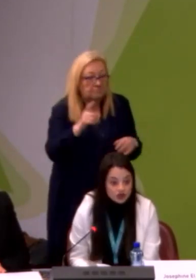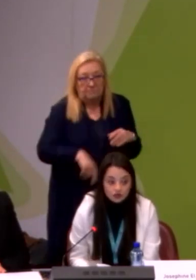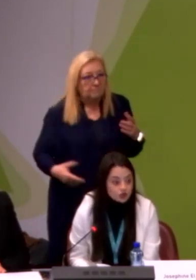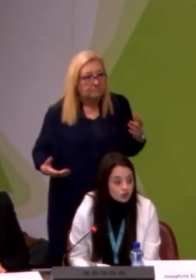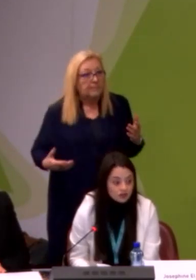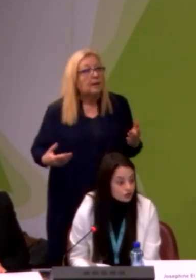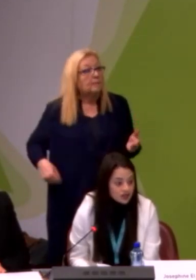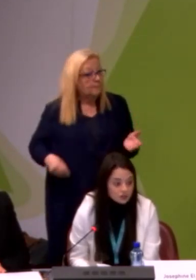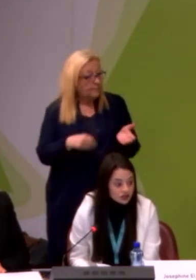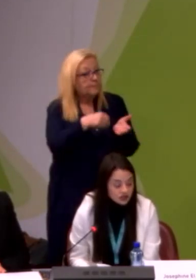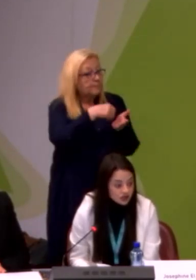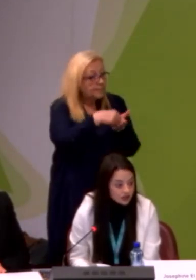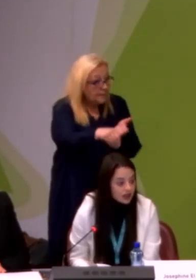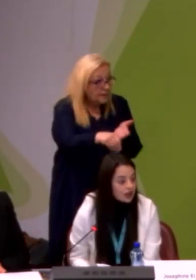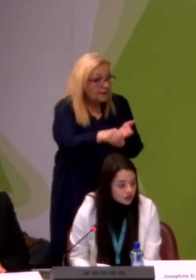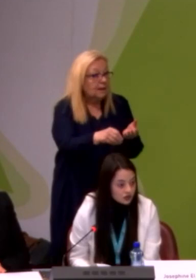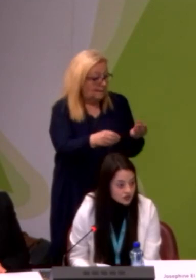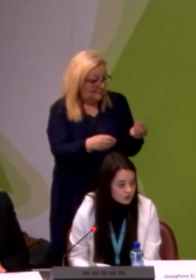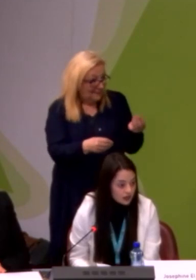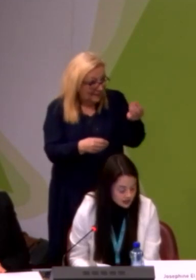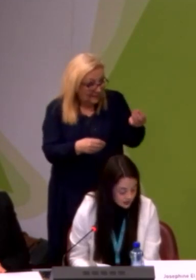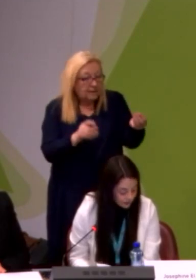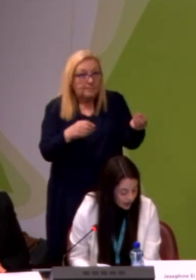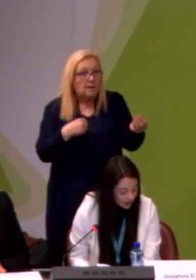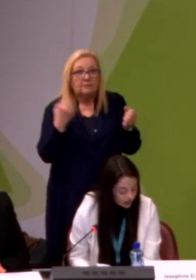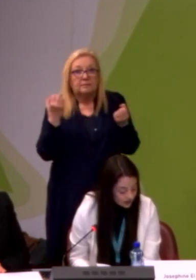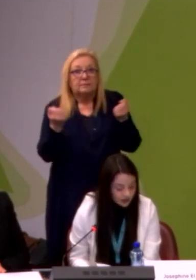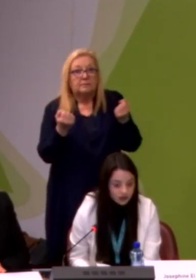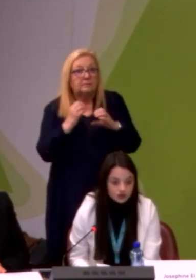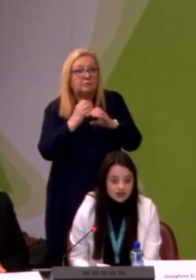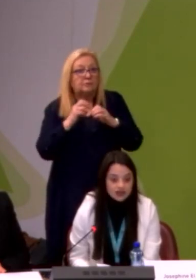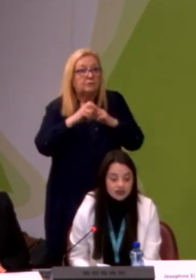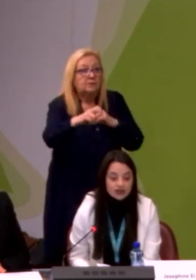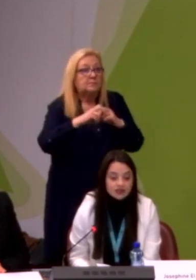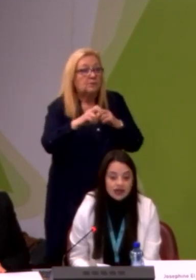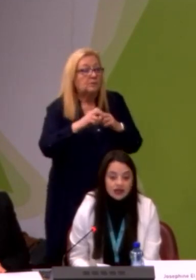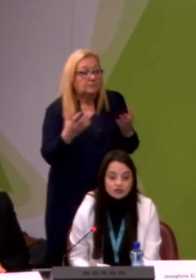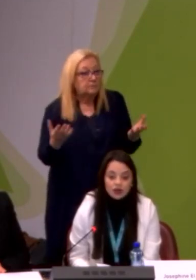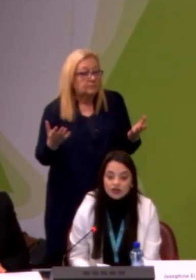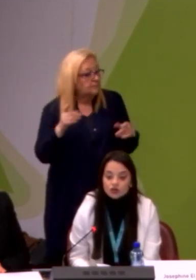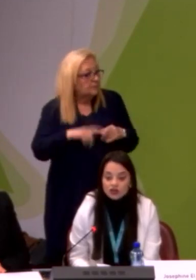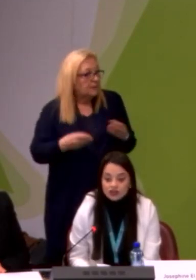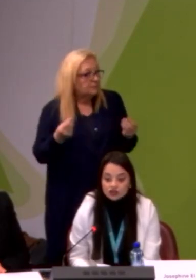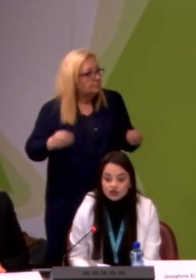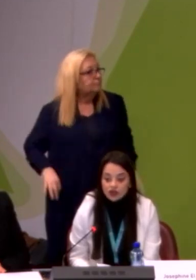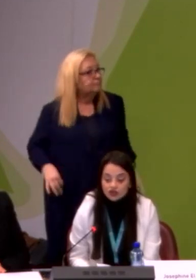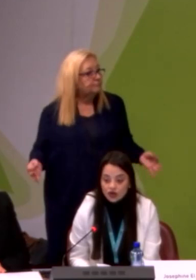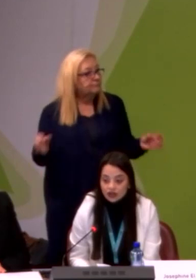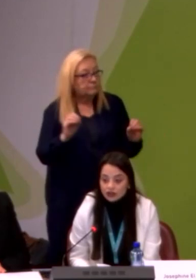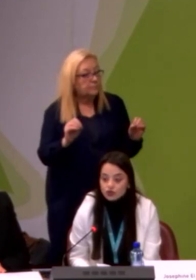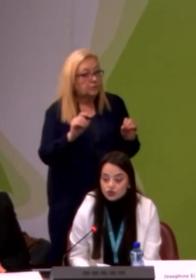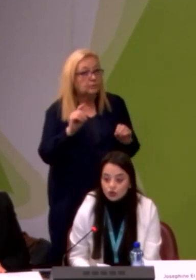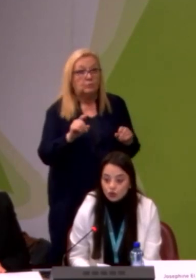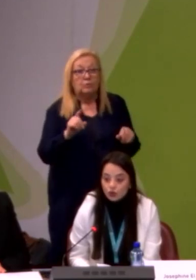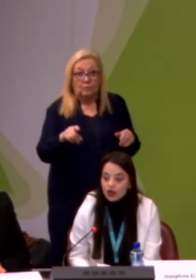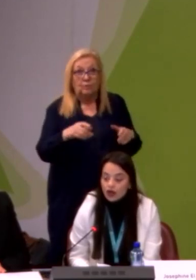they cannot afford to pay for transportation and other supplies. The second reason is that public school teachers are